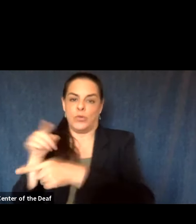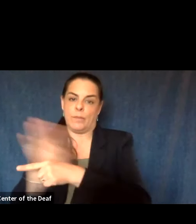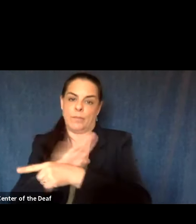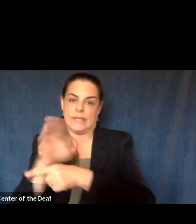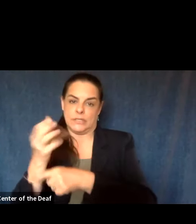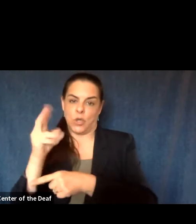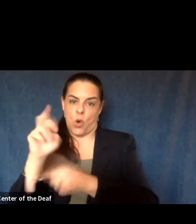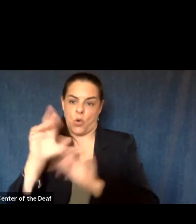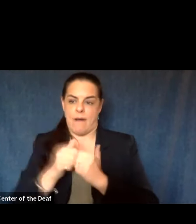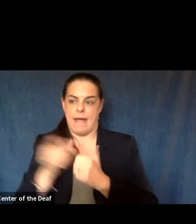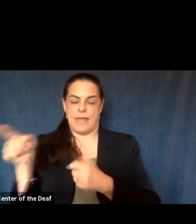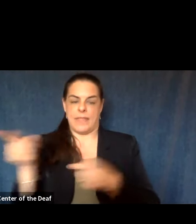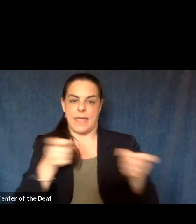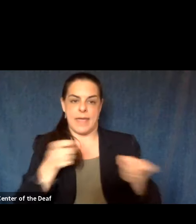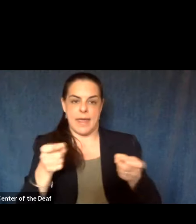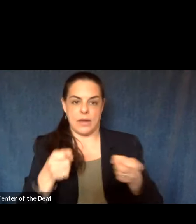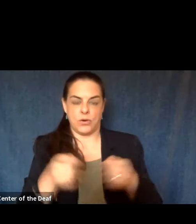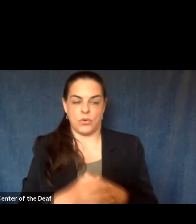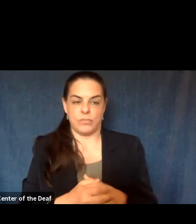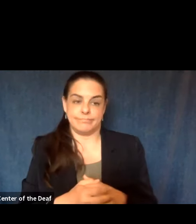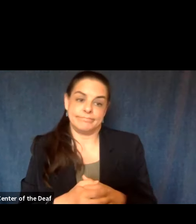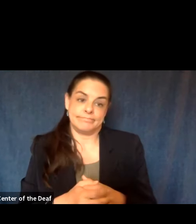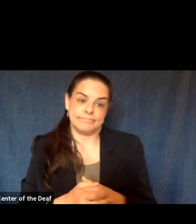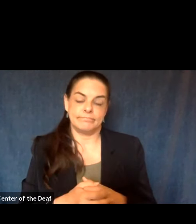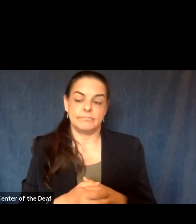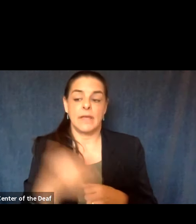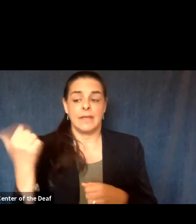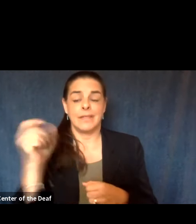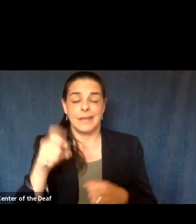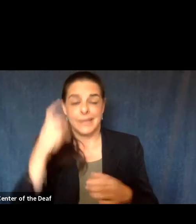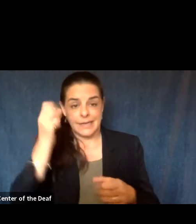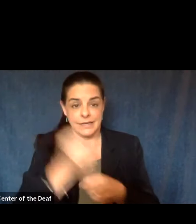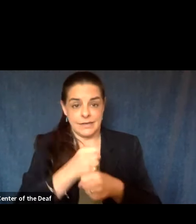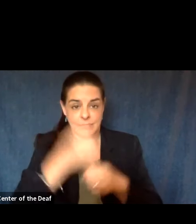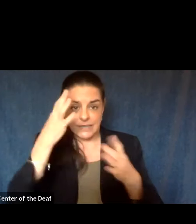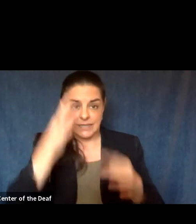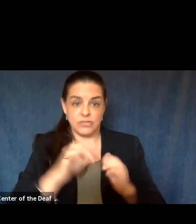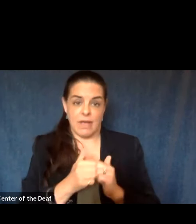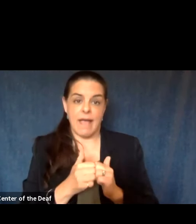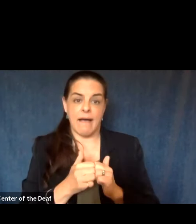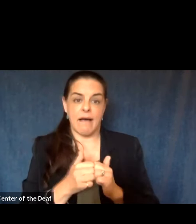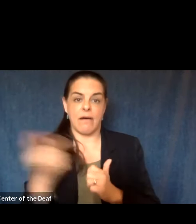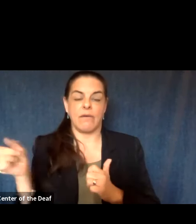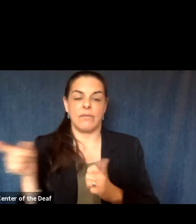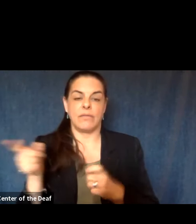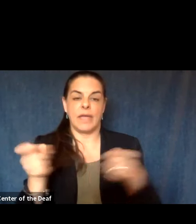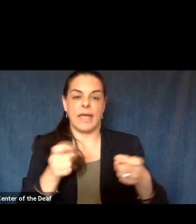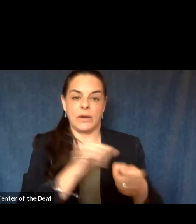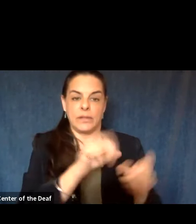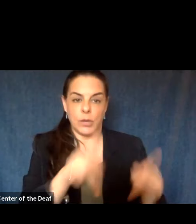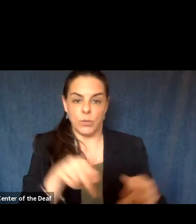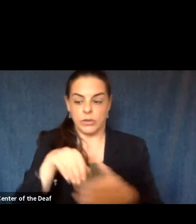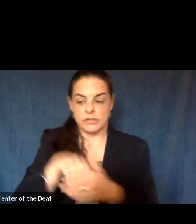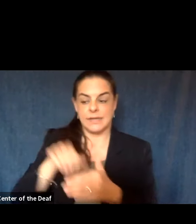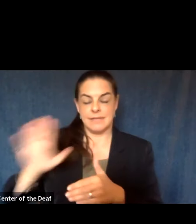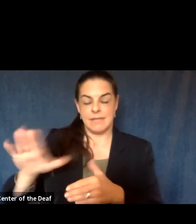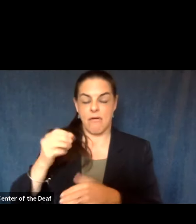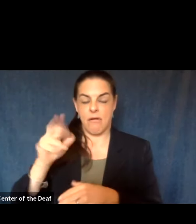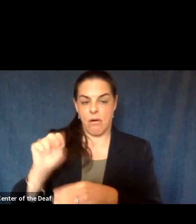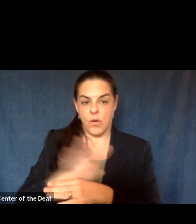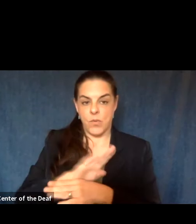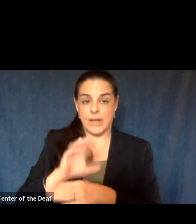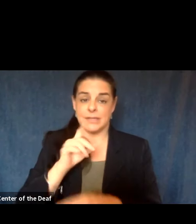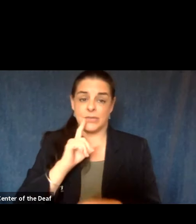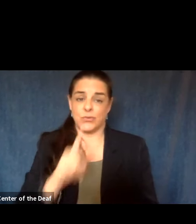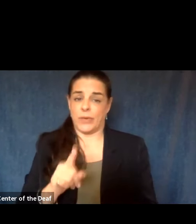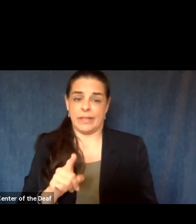that. And they need to make that decision on how they handle that internally. And that's really kind of a